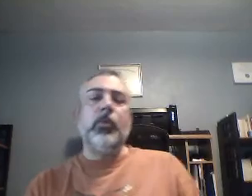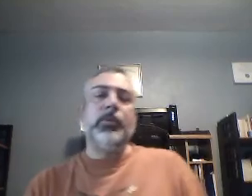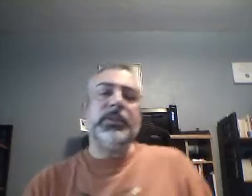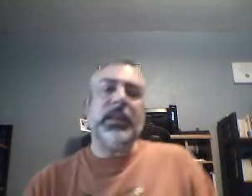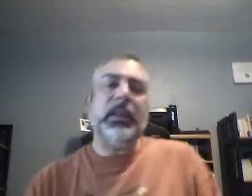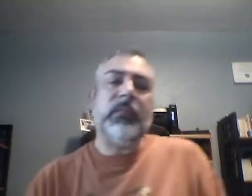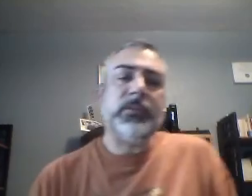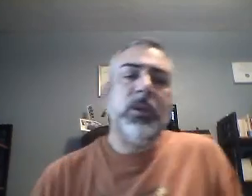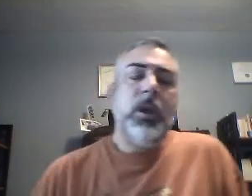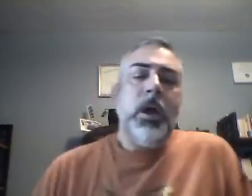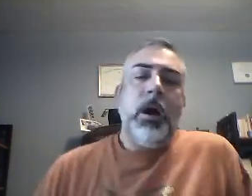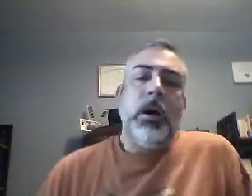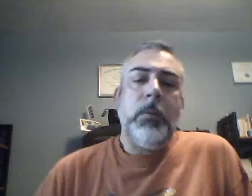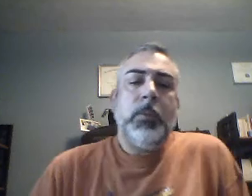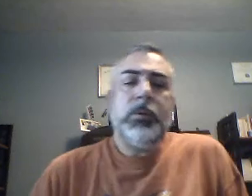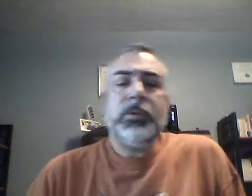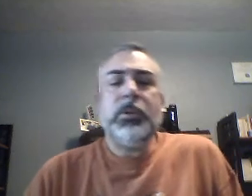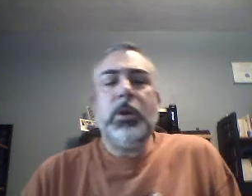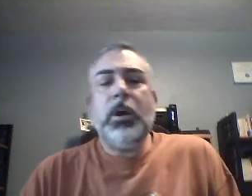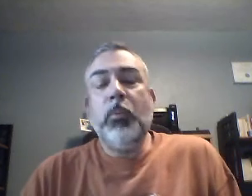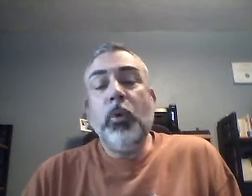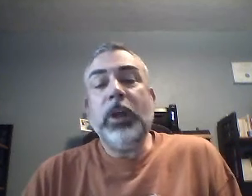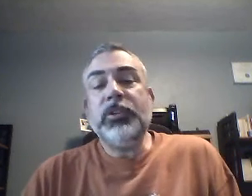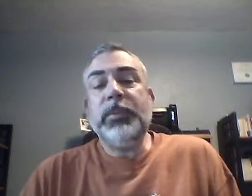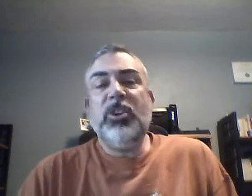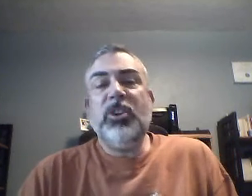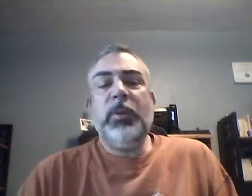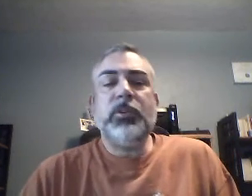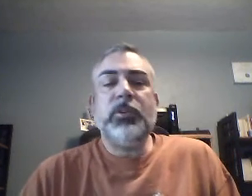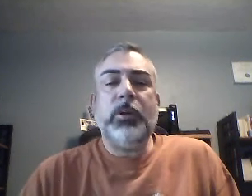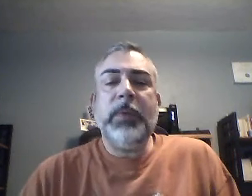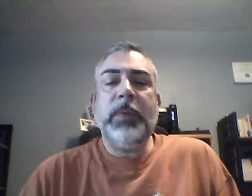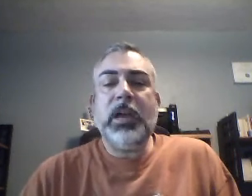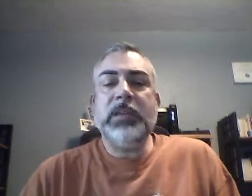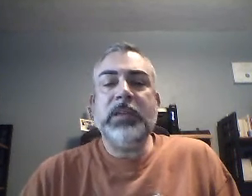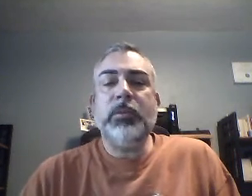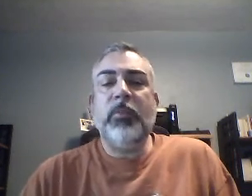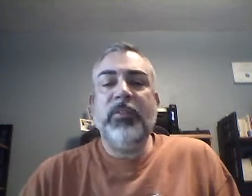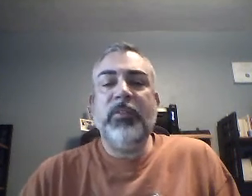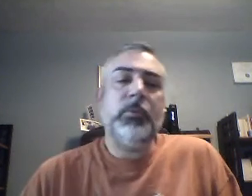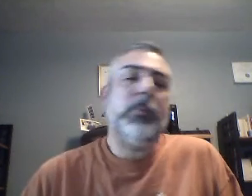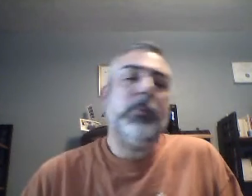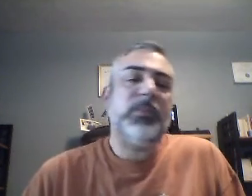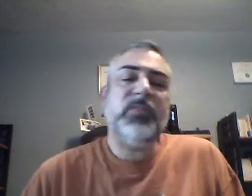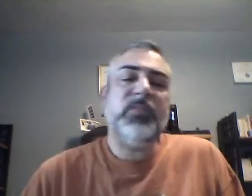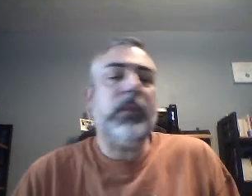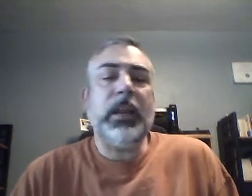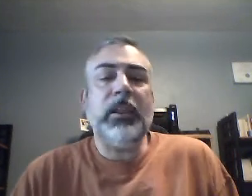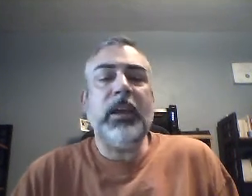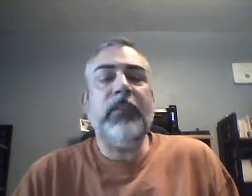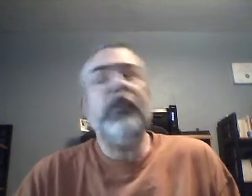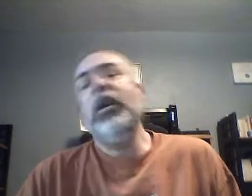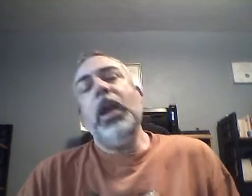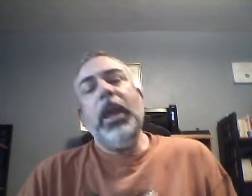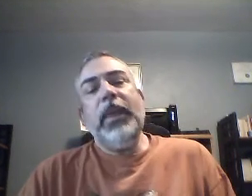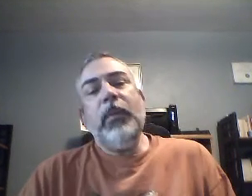and state levels. More LGBTQ people started to come out of the closet and were more visible in public sphere and everyday life. And then we